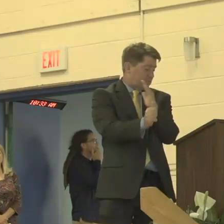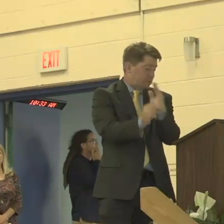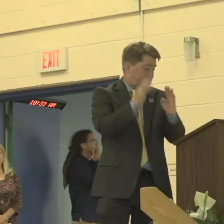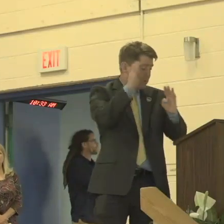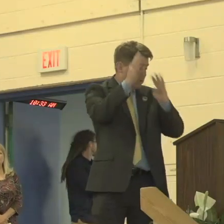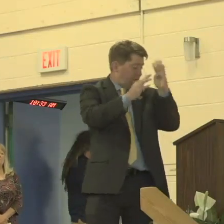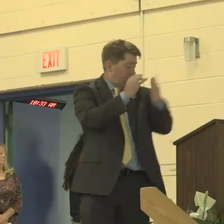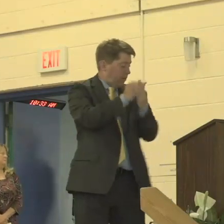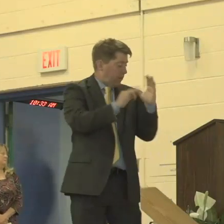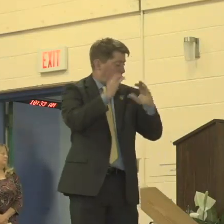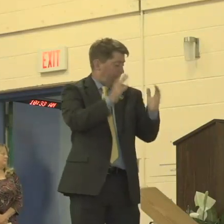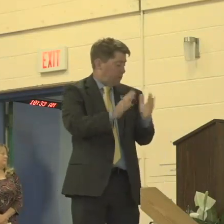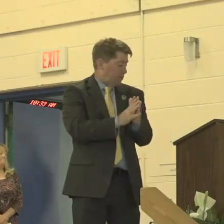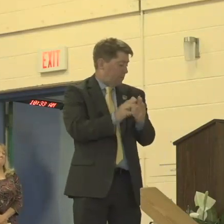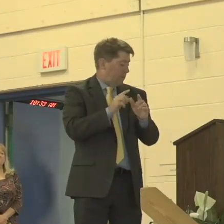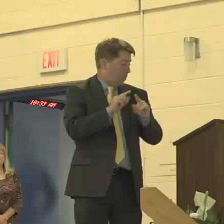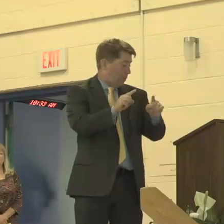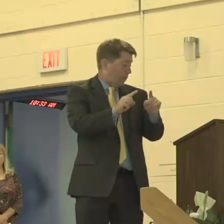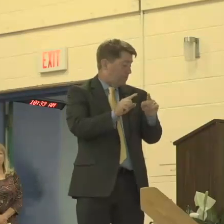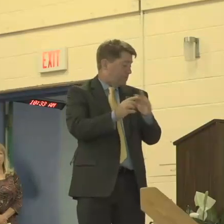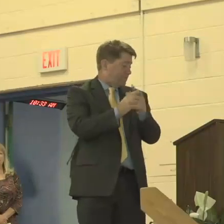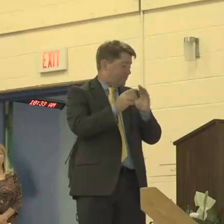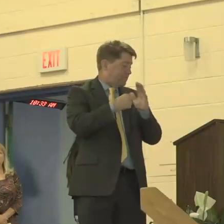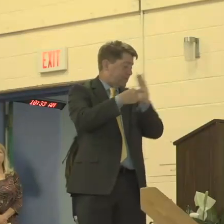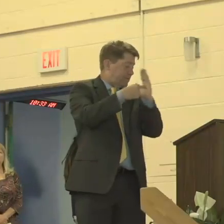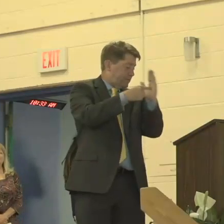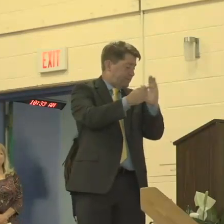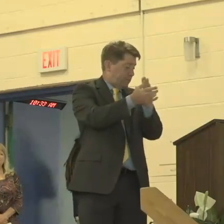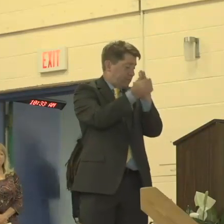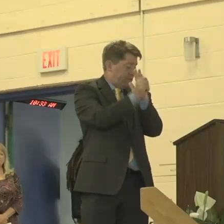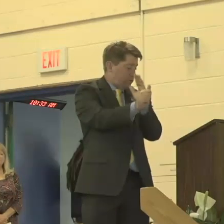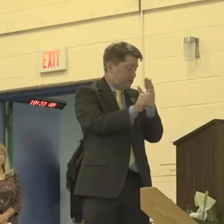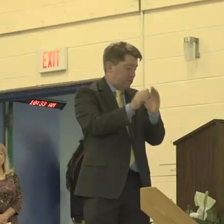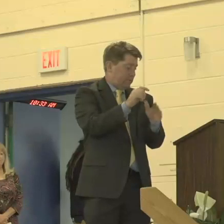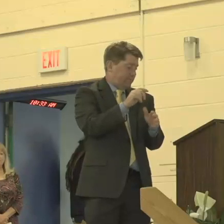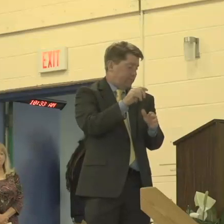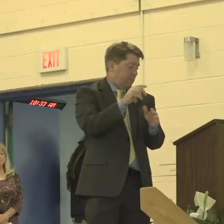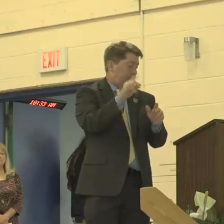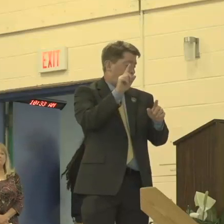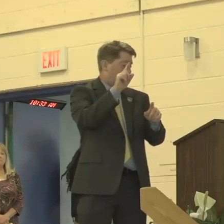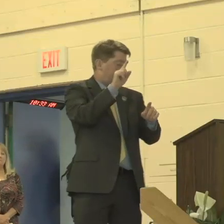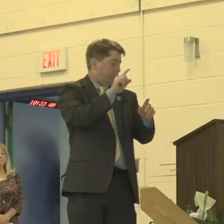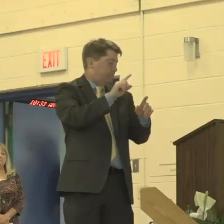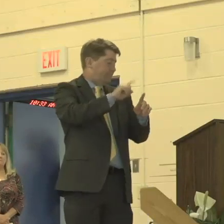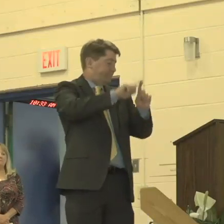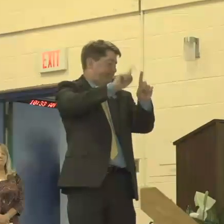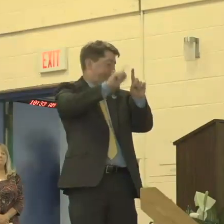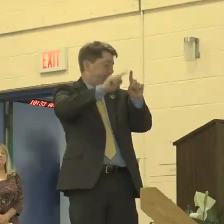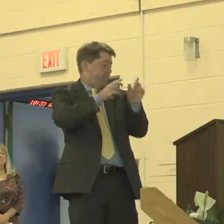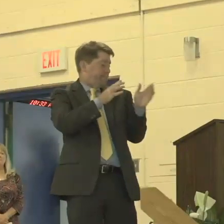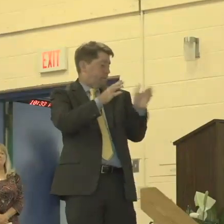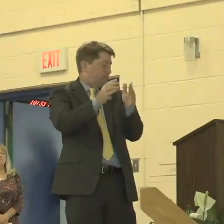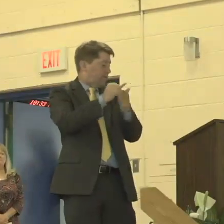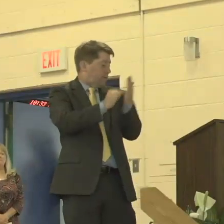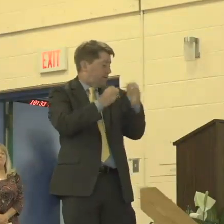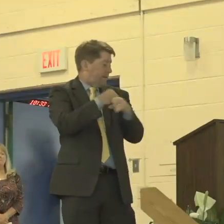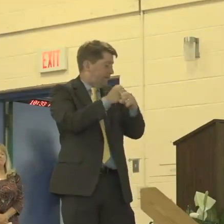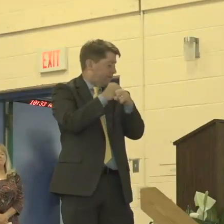exceptional attention to art, their artist, to craftsmanship and creativity in the art classroom, while